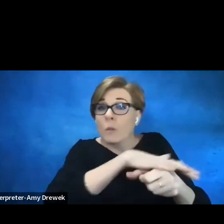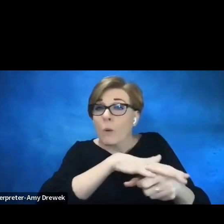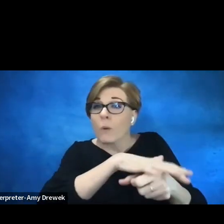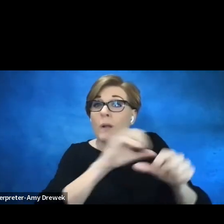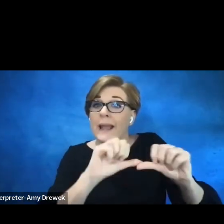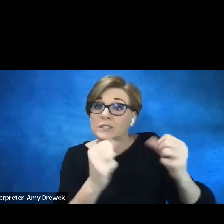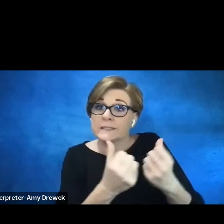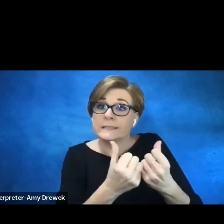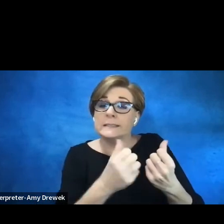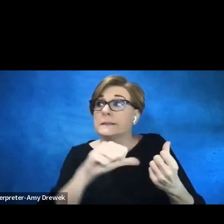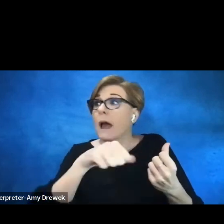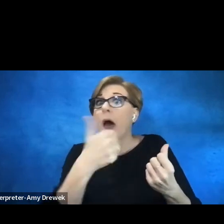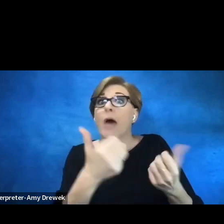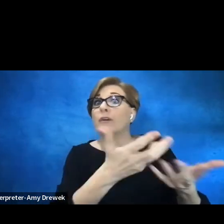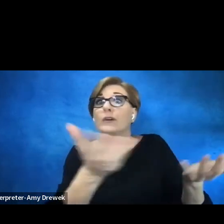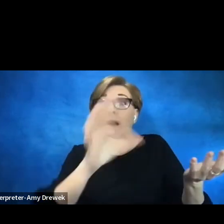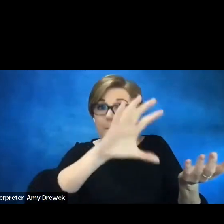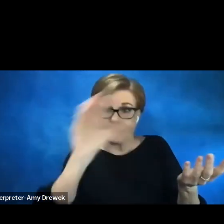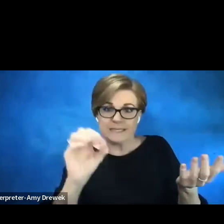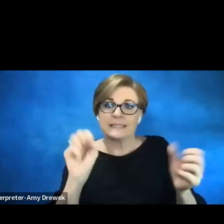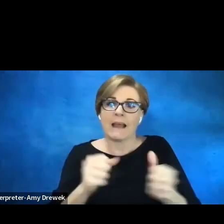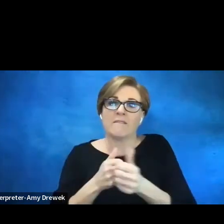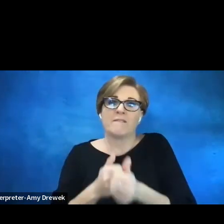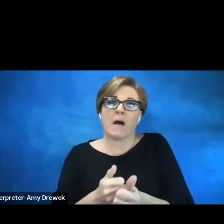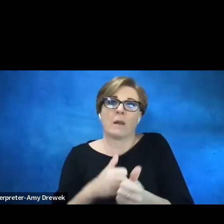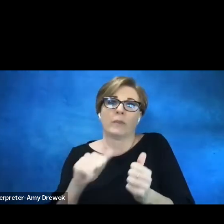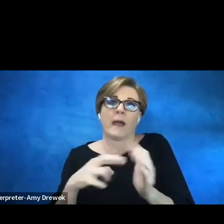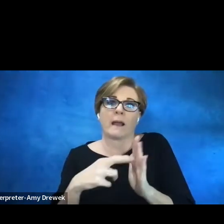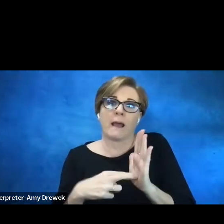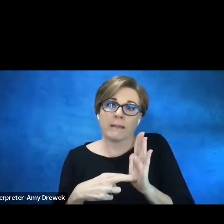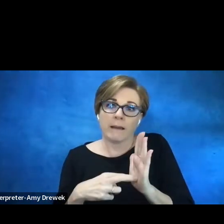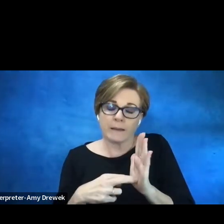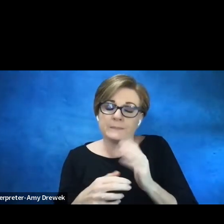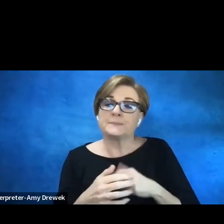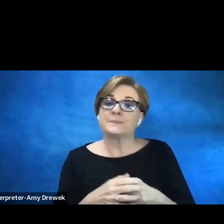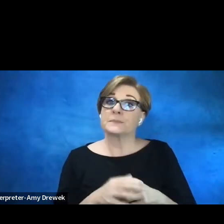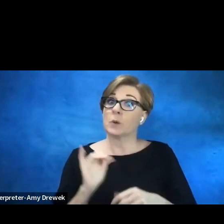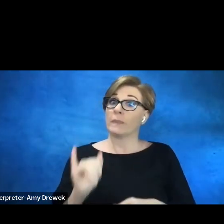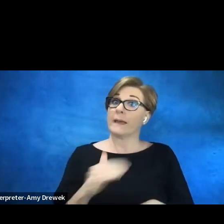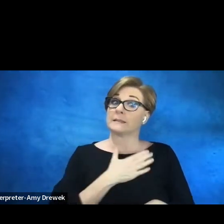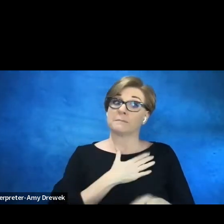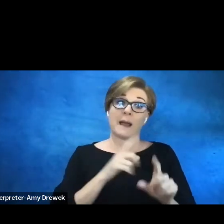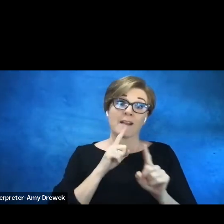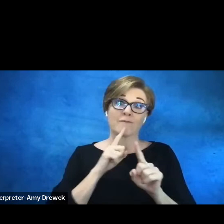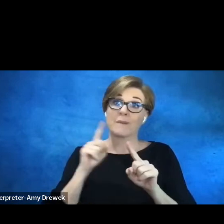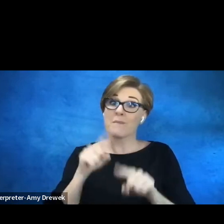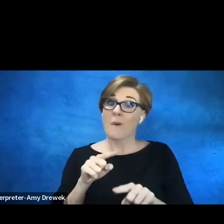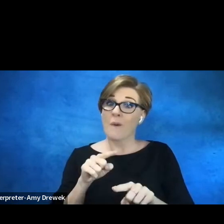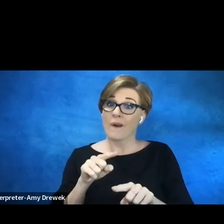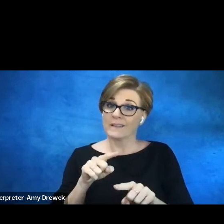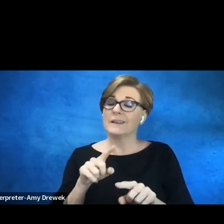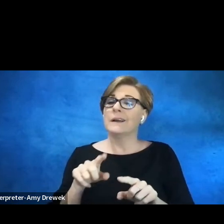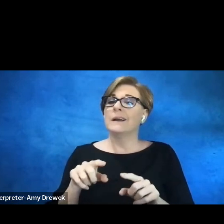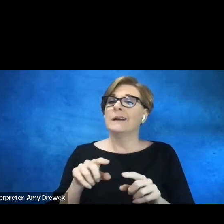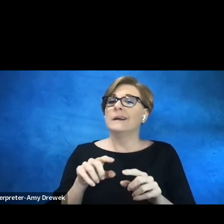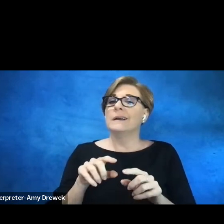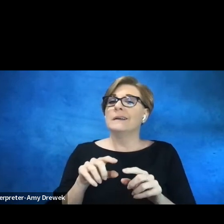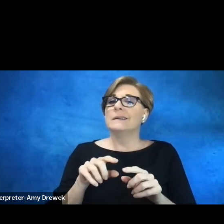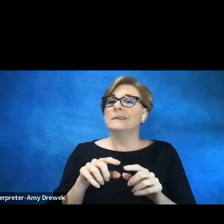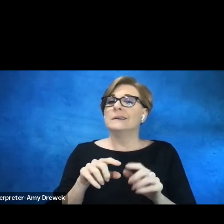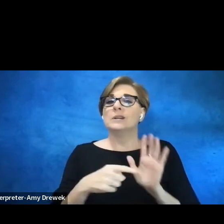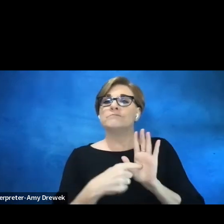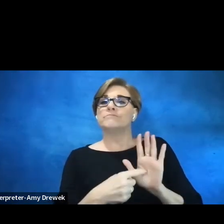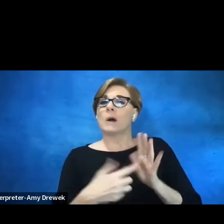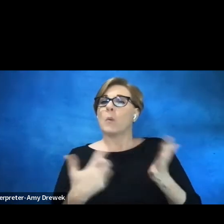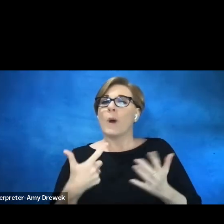other companies as well. So that is my report out on what GSA is doing. So back to you,